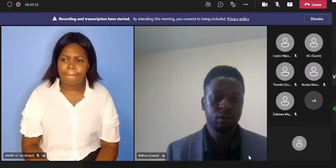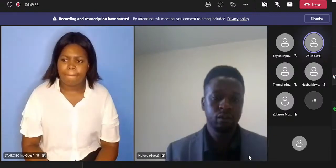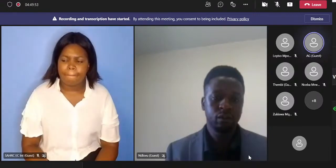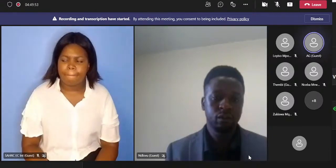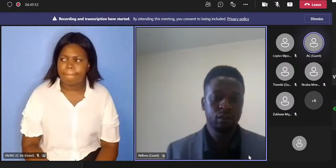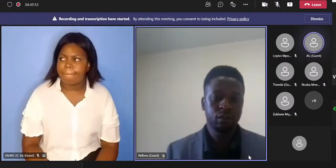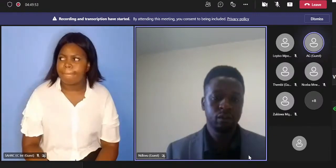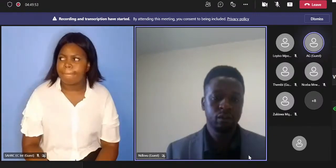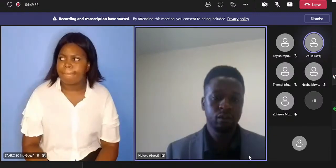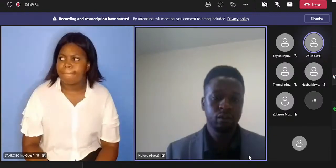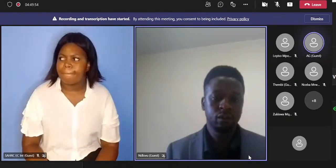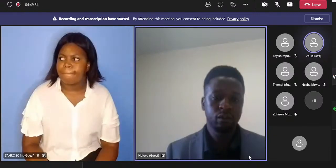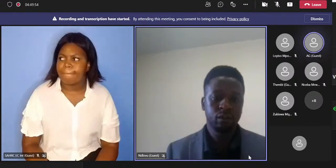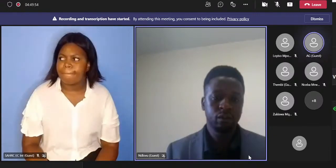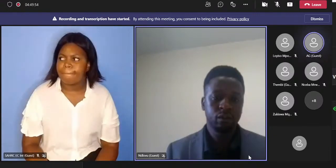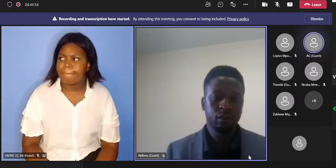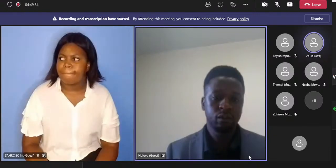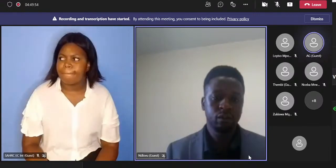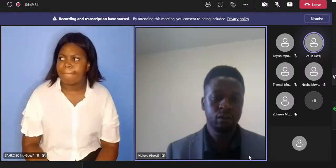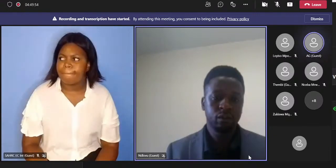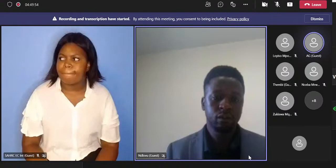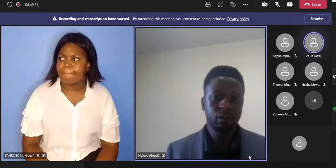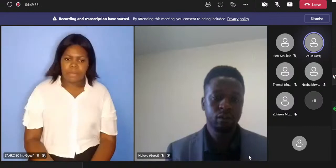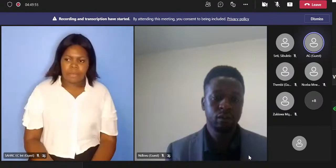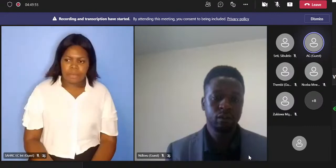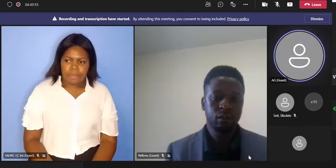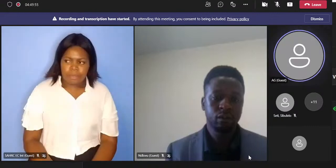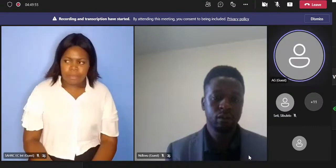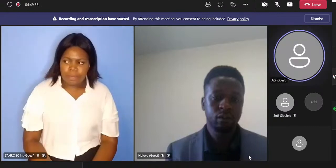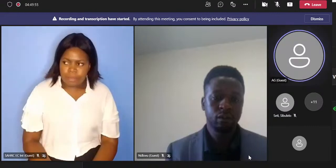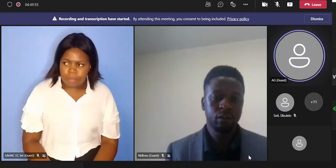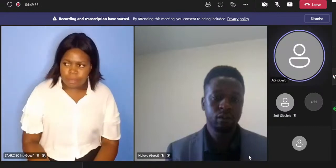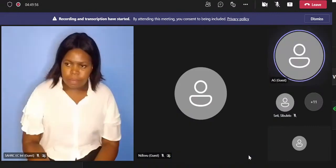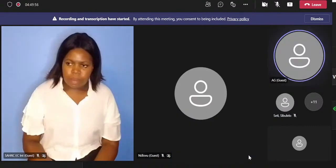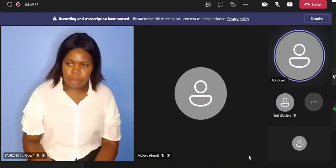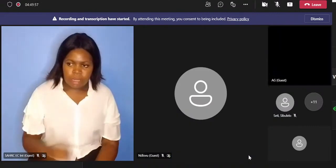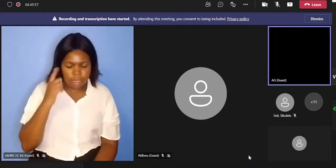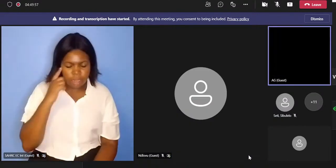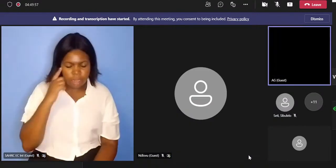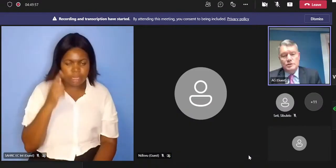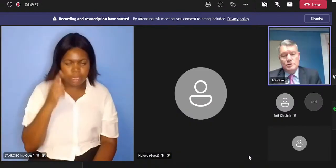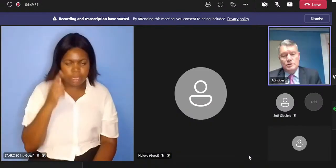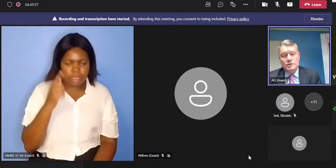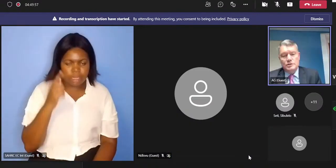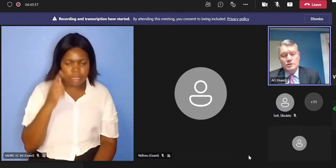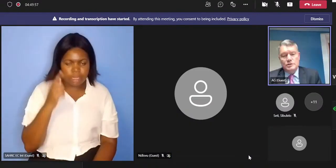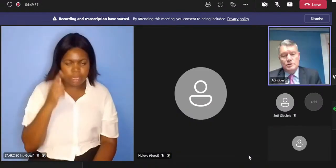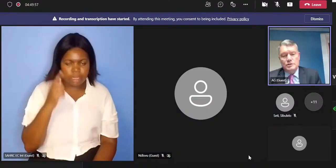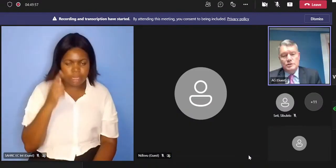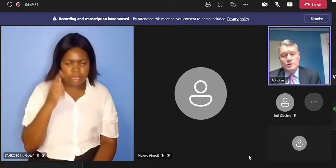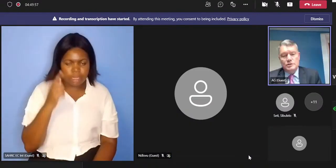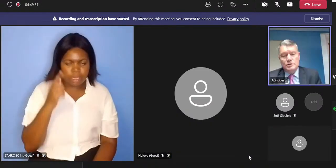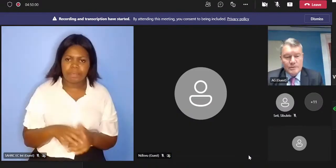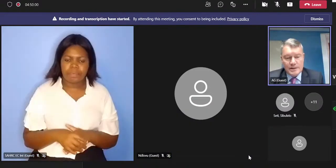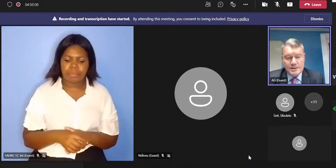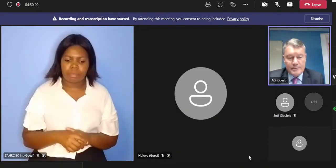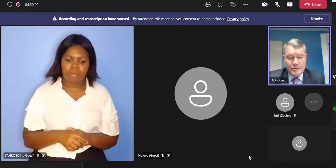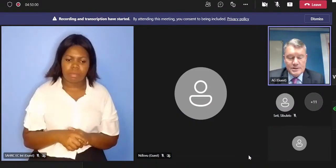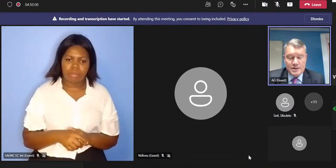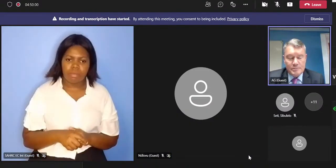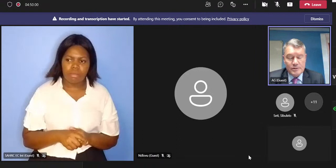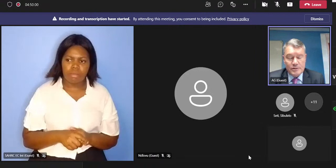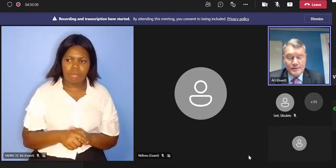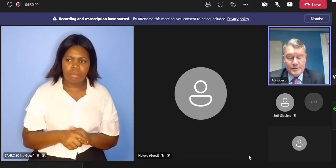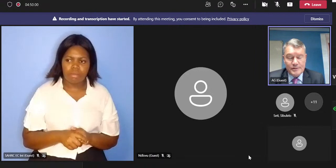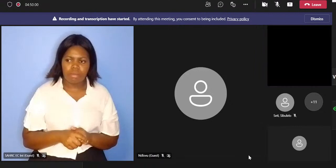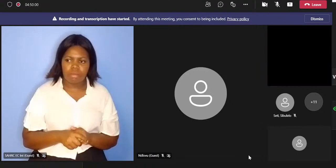Yeah, I think this is a very interesting one and a very important matter. Now, let's say, for